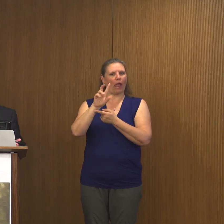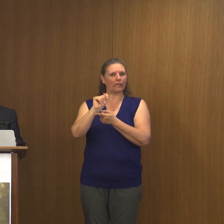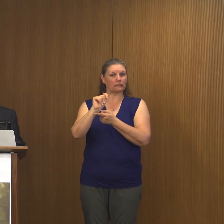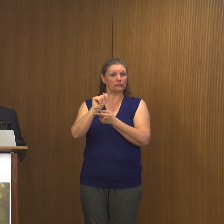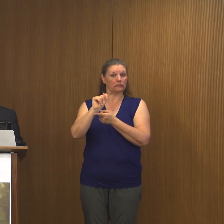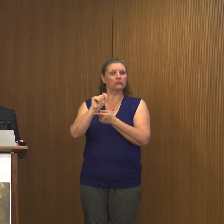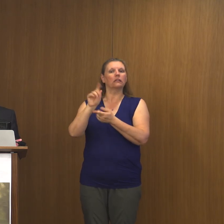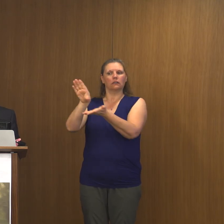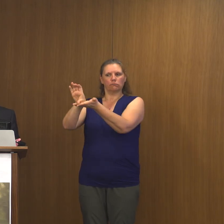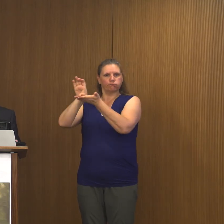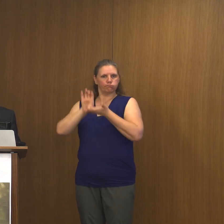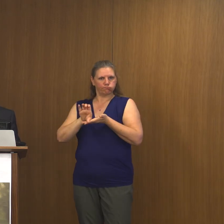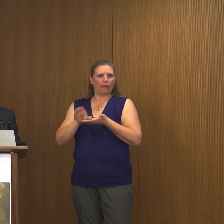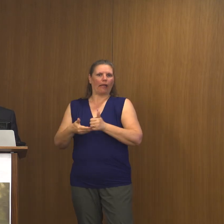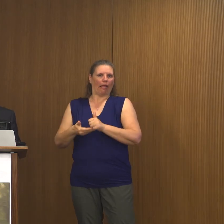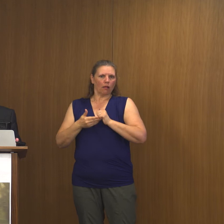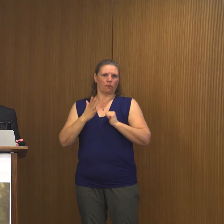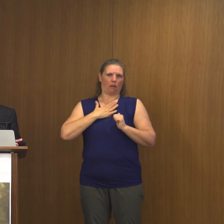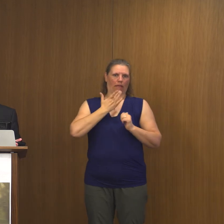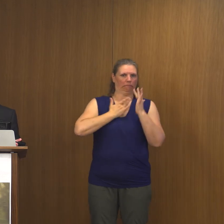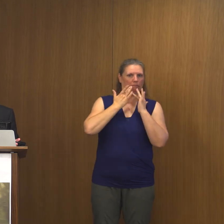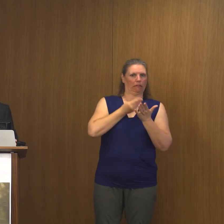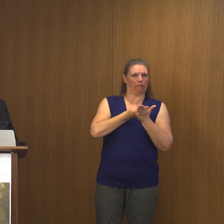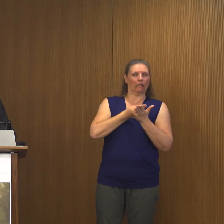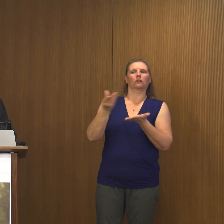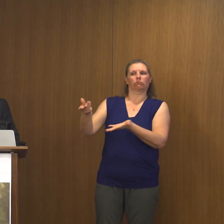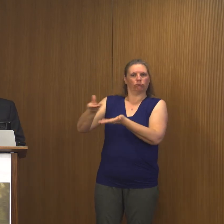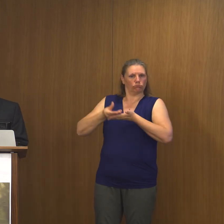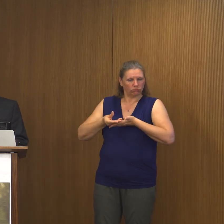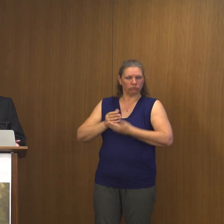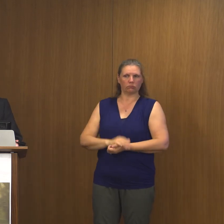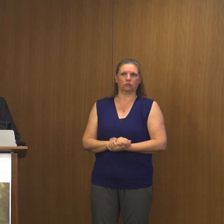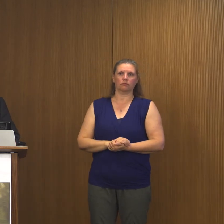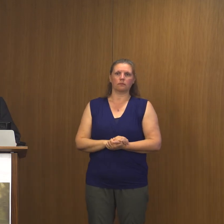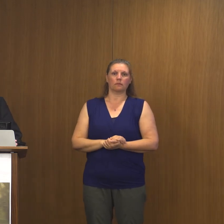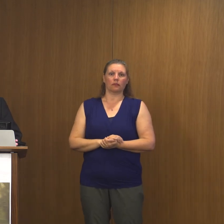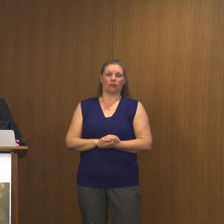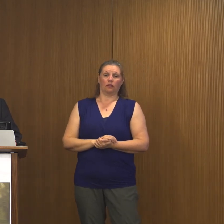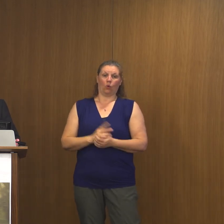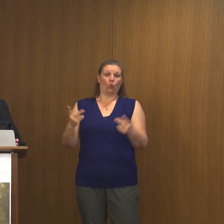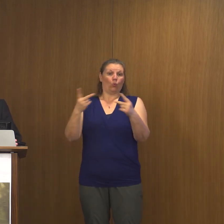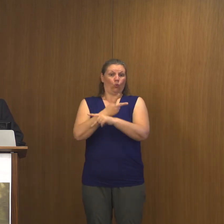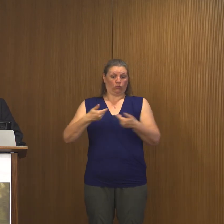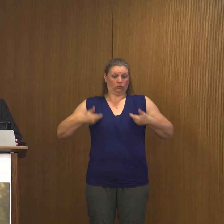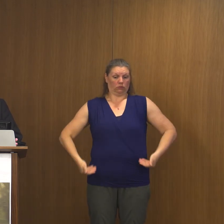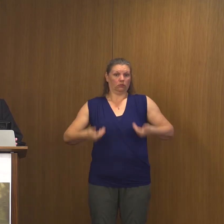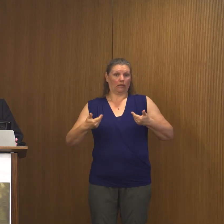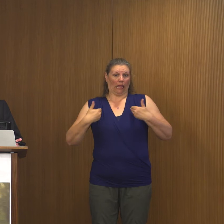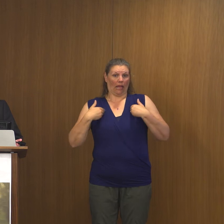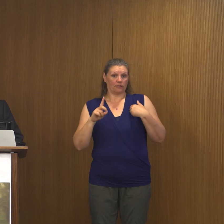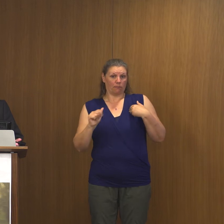in reducing financial burdens for post-secondary education, especially when you're living with a disability and there's